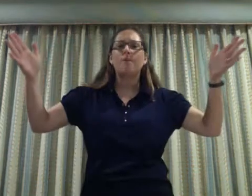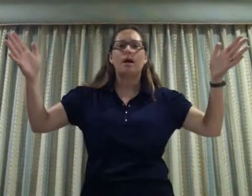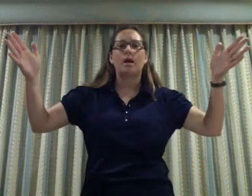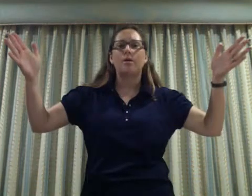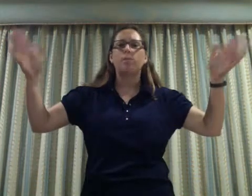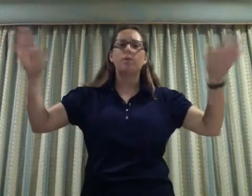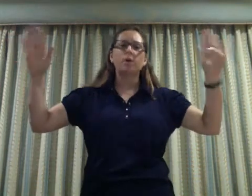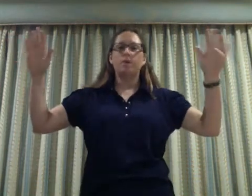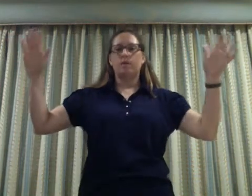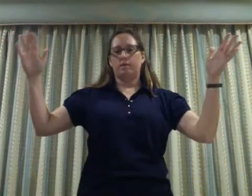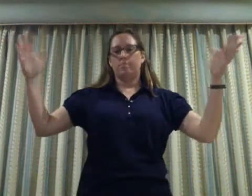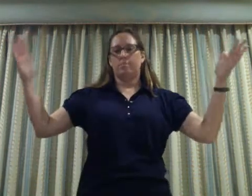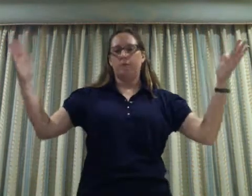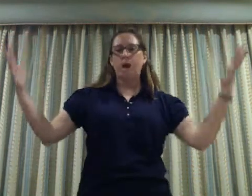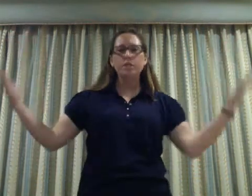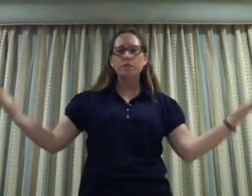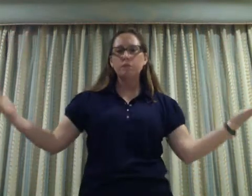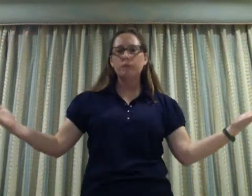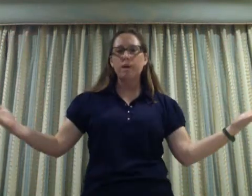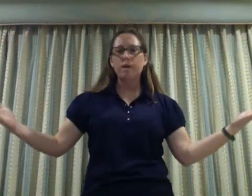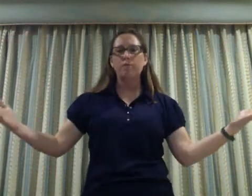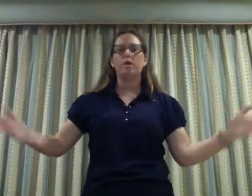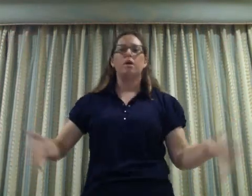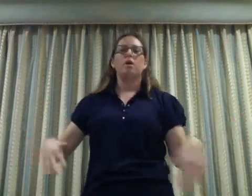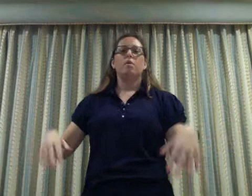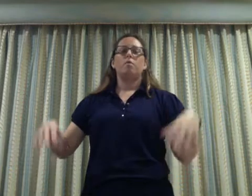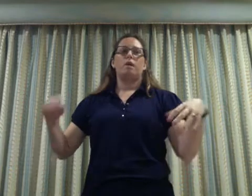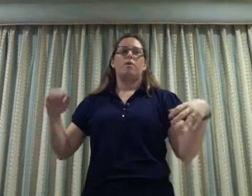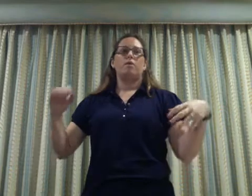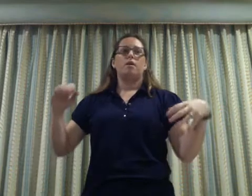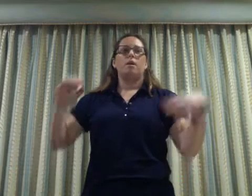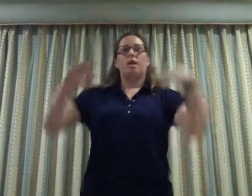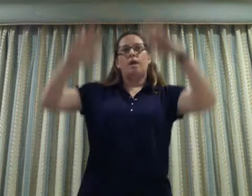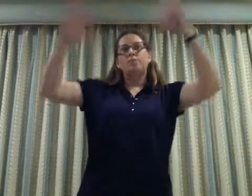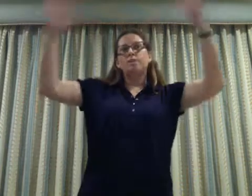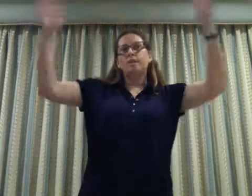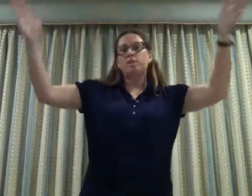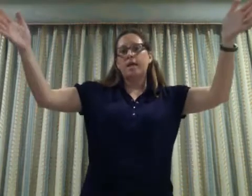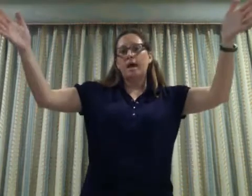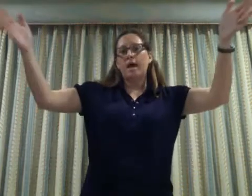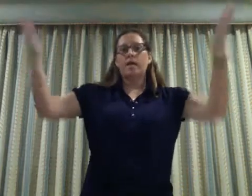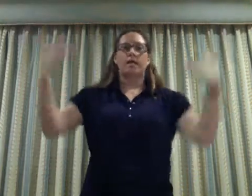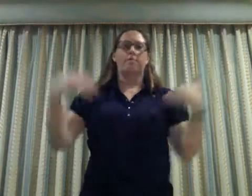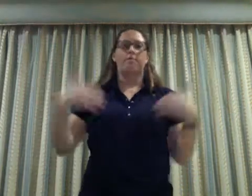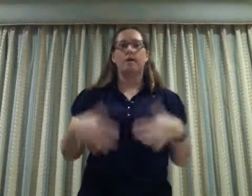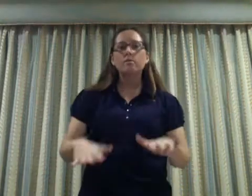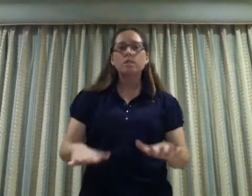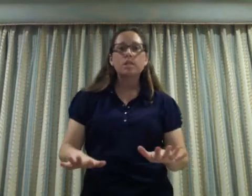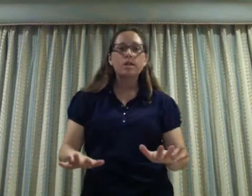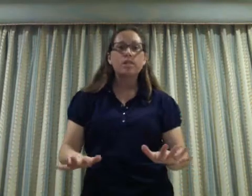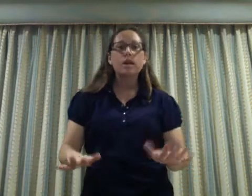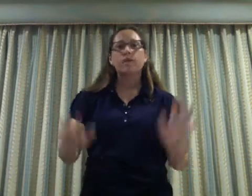mind that we're going to be on this pontoon boat with an upstairs deck and a downstairs deck, and there'll be